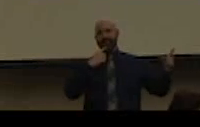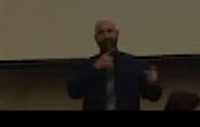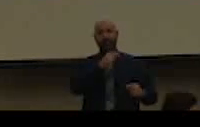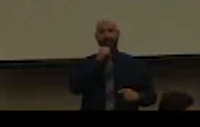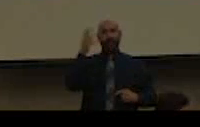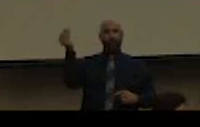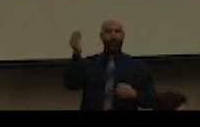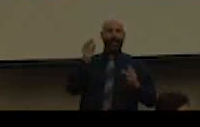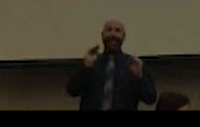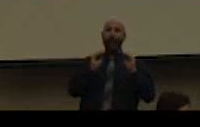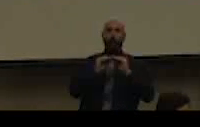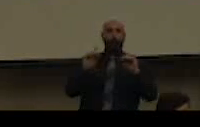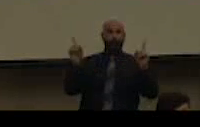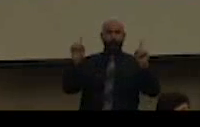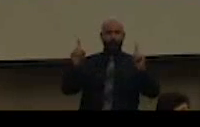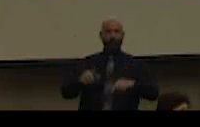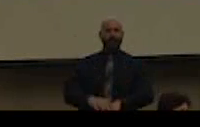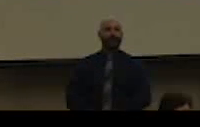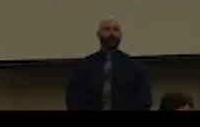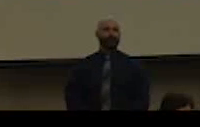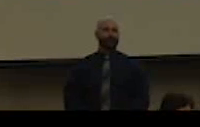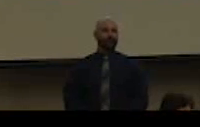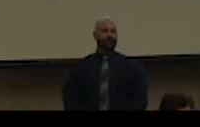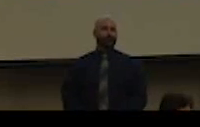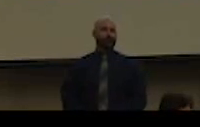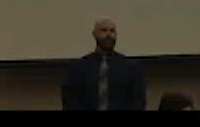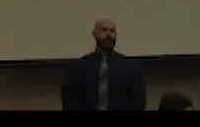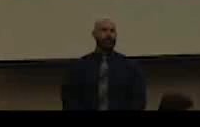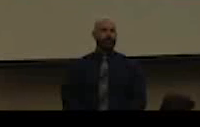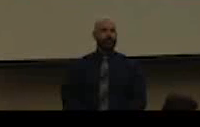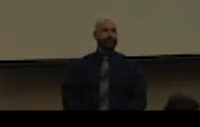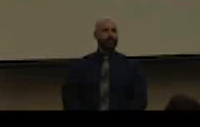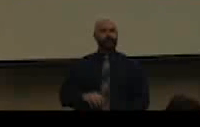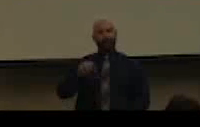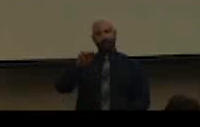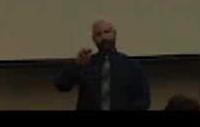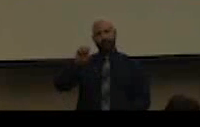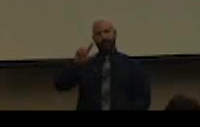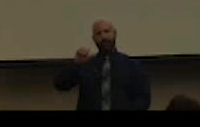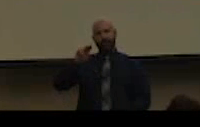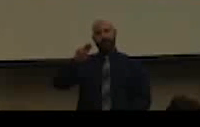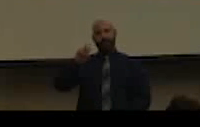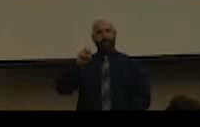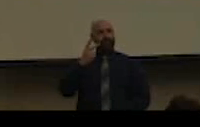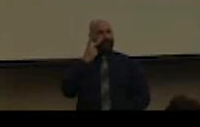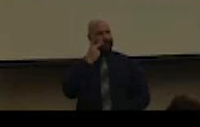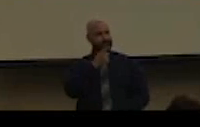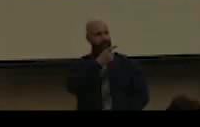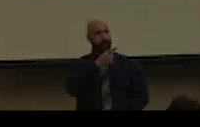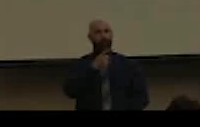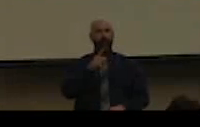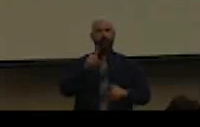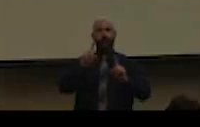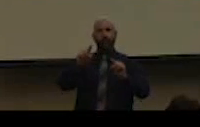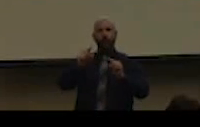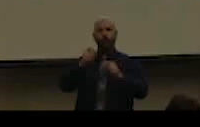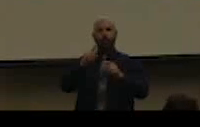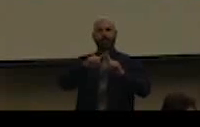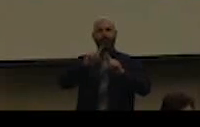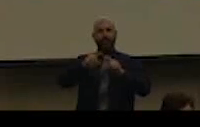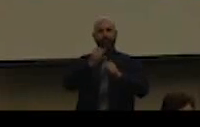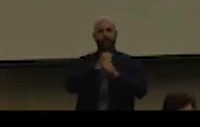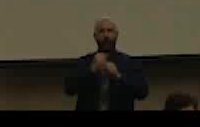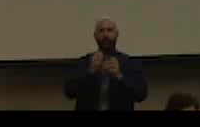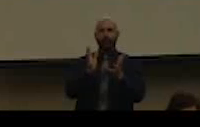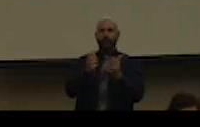Just so we're clear. But thank you so much. And Melanie, I have seen her at coffee shops talking to candidates about this very same thing